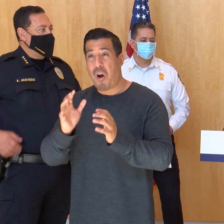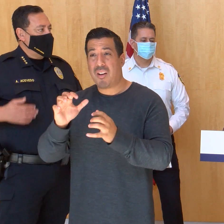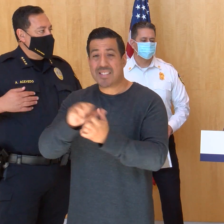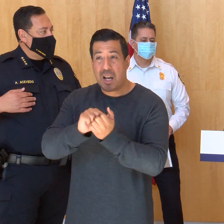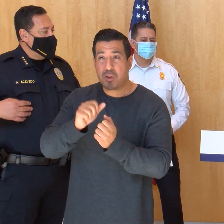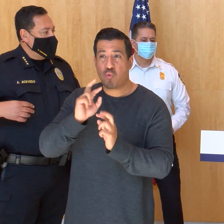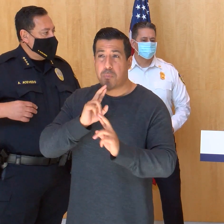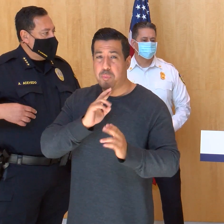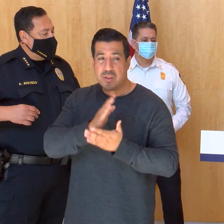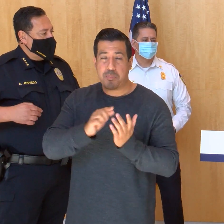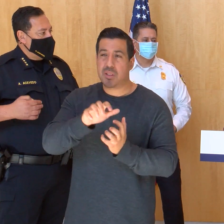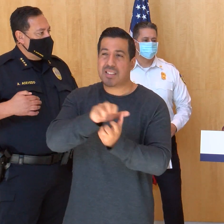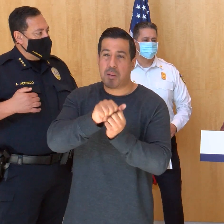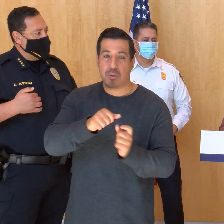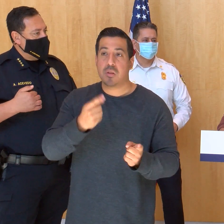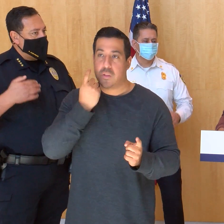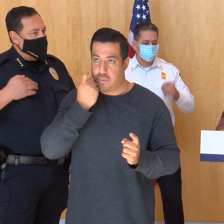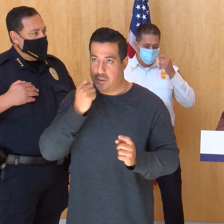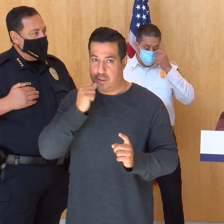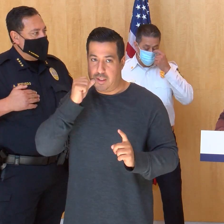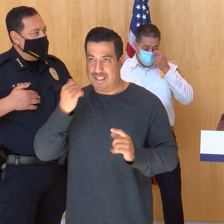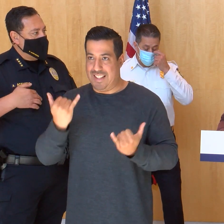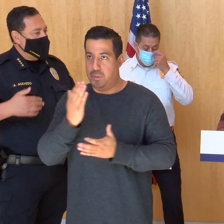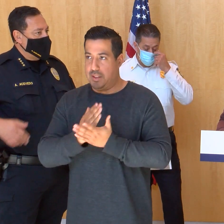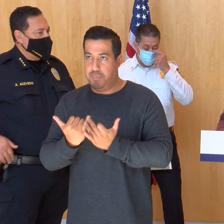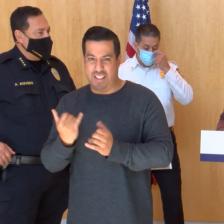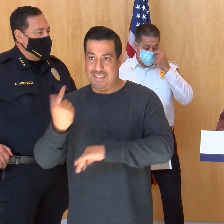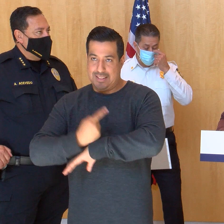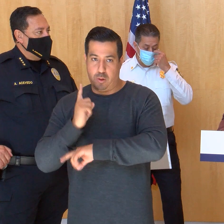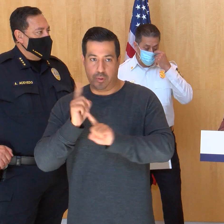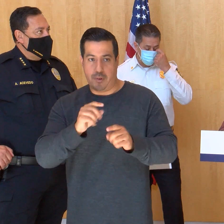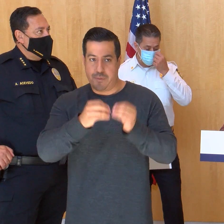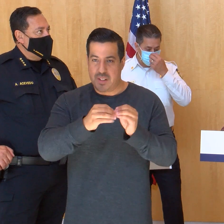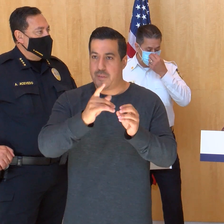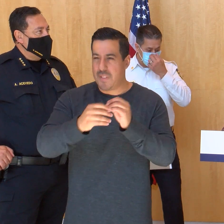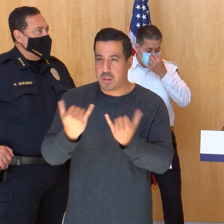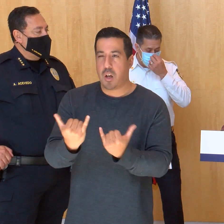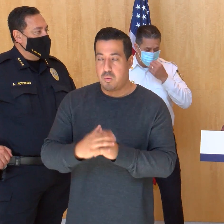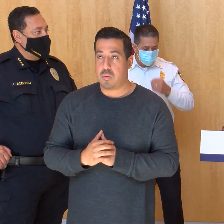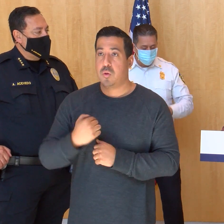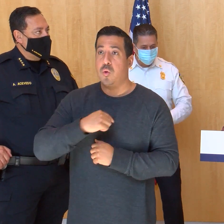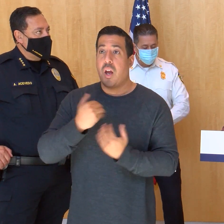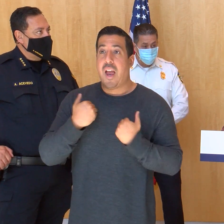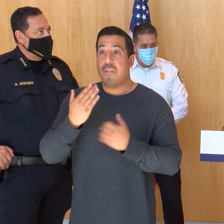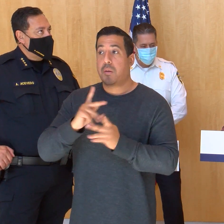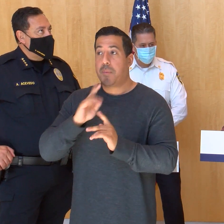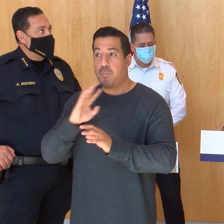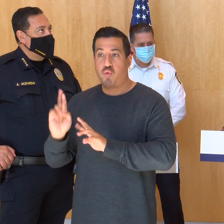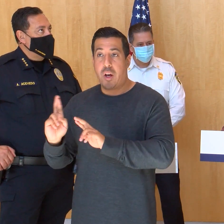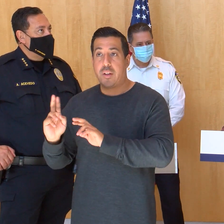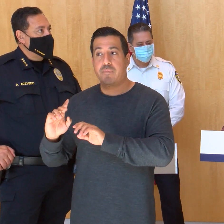reported. Most of those damages were addressed yesterday. We're finishing up some issues today, Mayor. We have a distribution system that'll be ready to